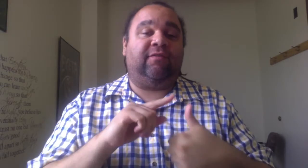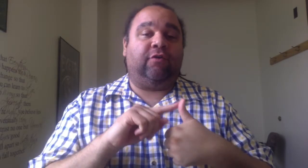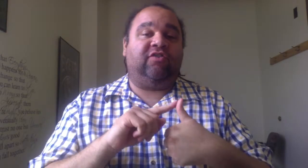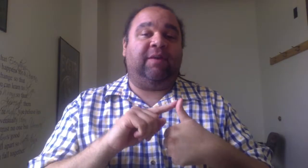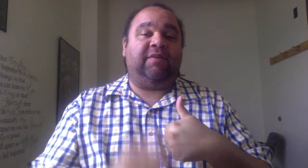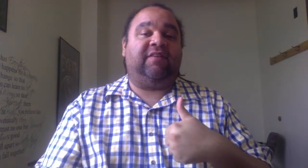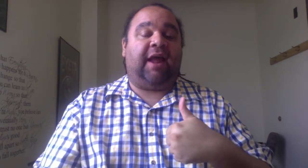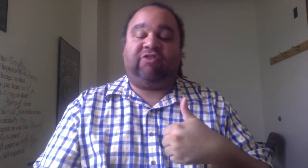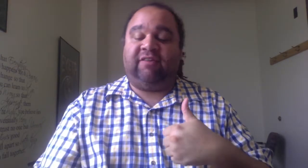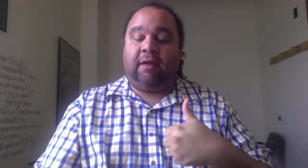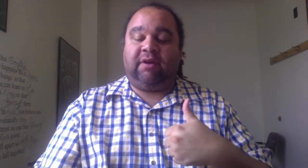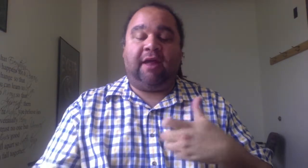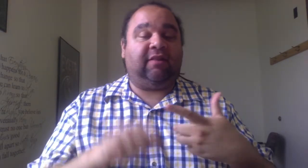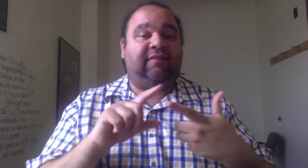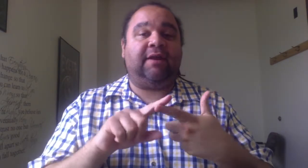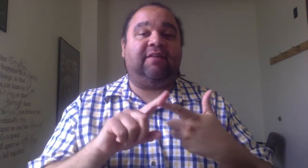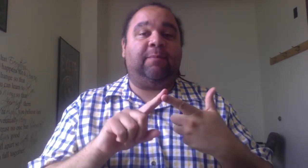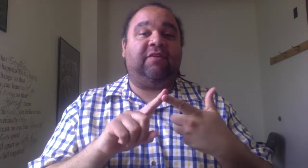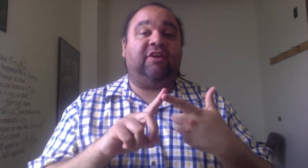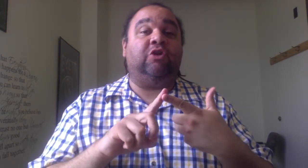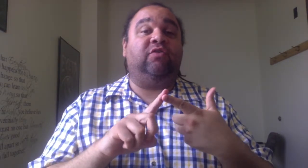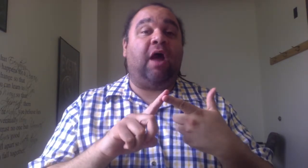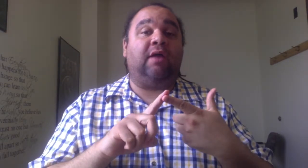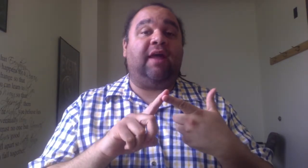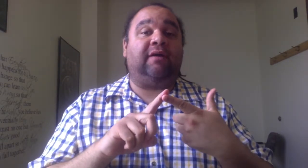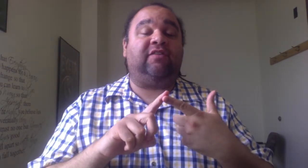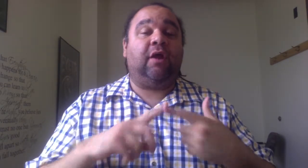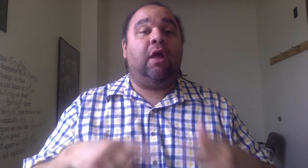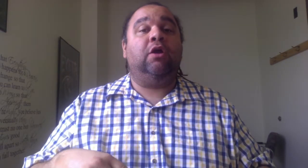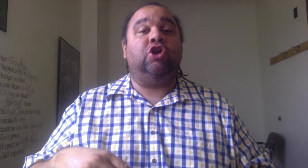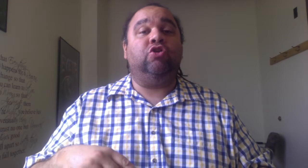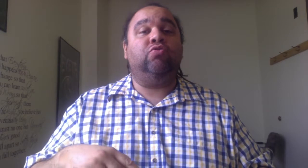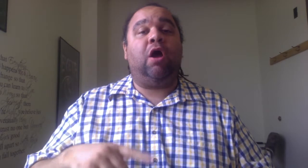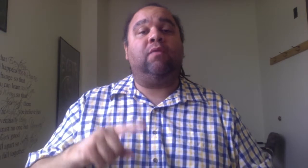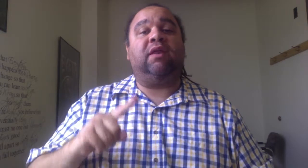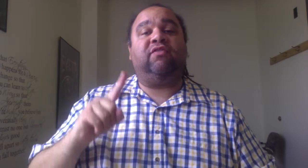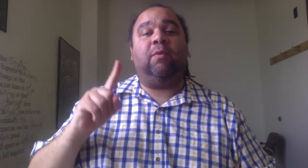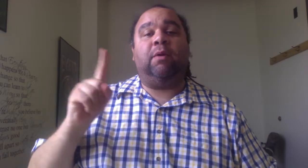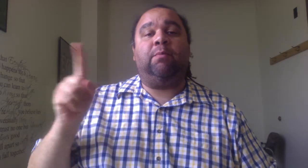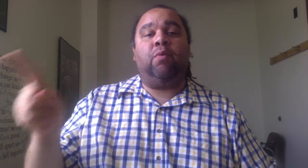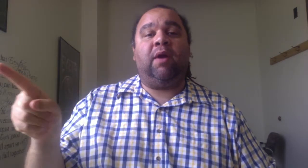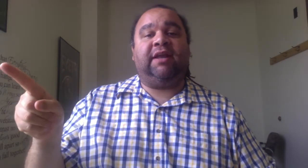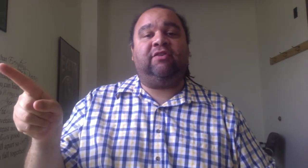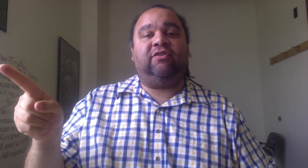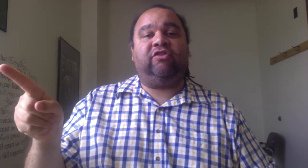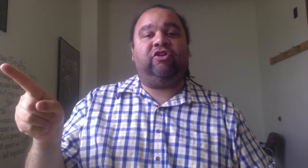first tip, is to actually sound it out. The second tip is to use context. You know that if someone points